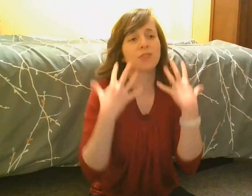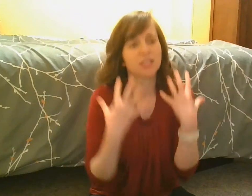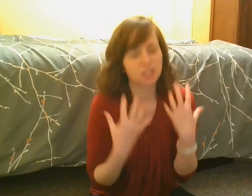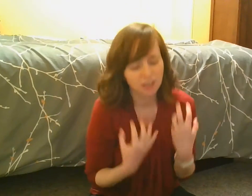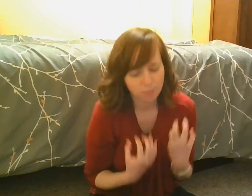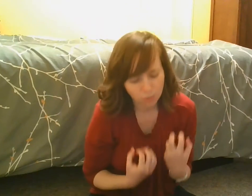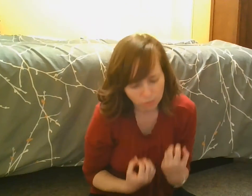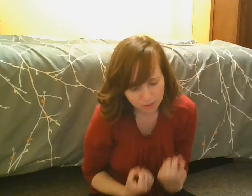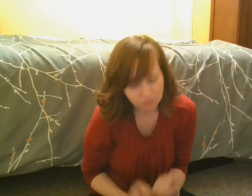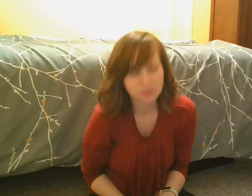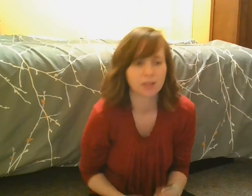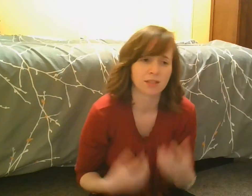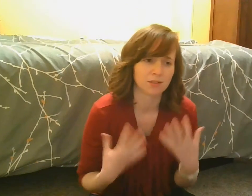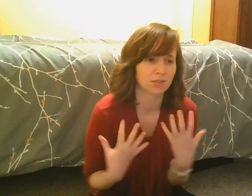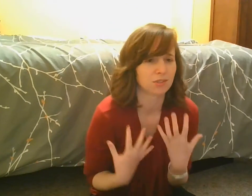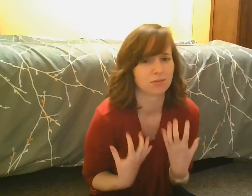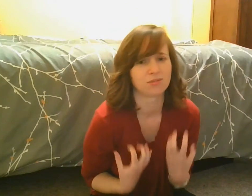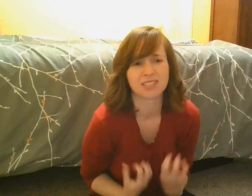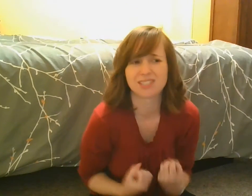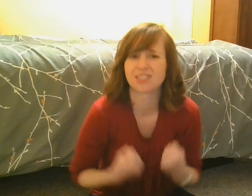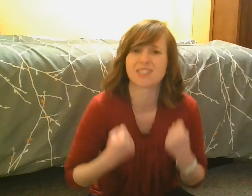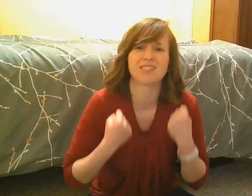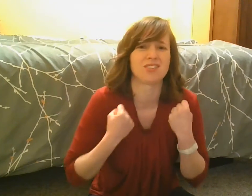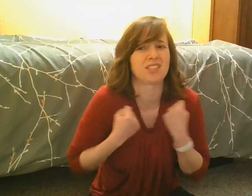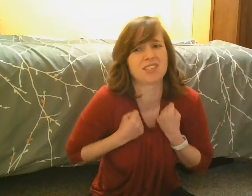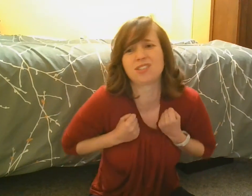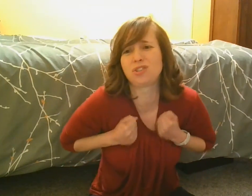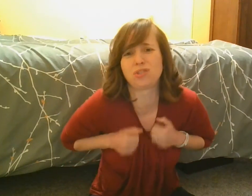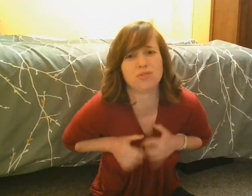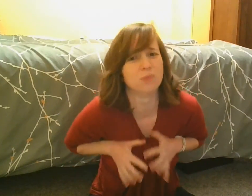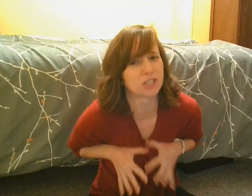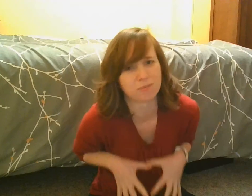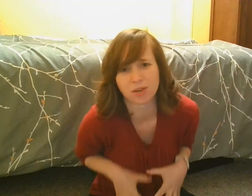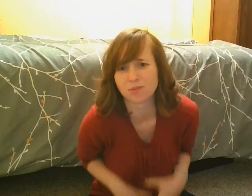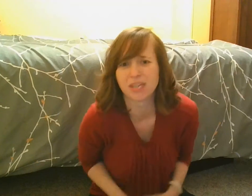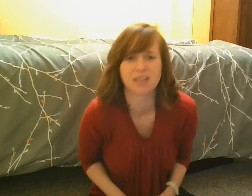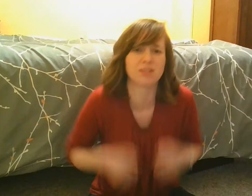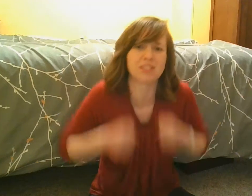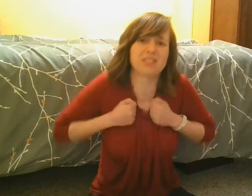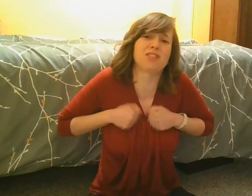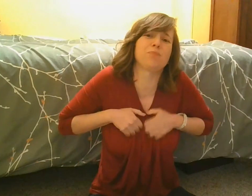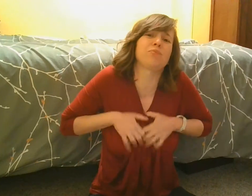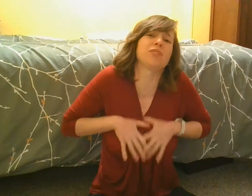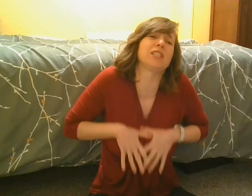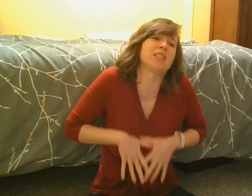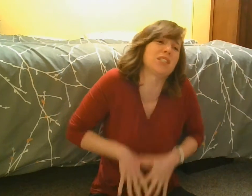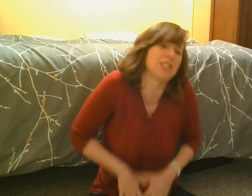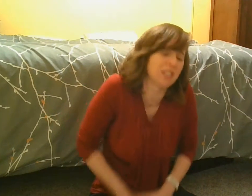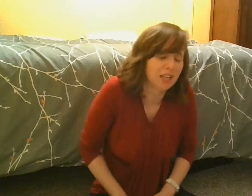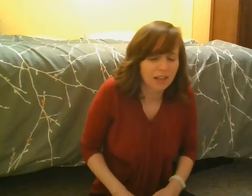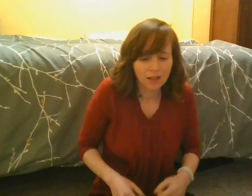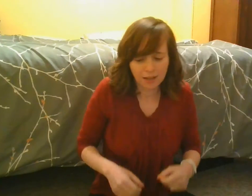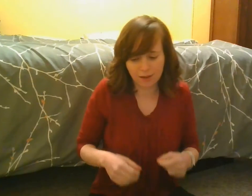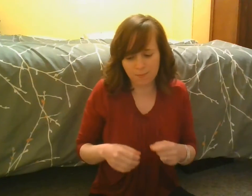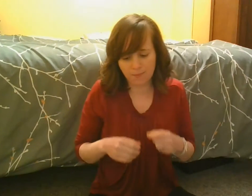everything's just kind of pulling you down, like you're just too much to bear right now. This is just depression. And